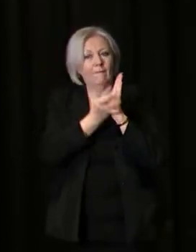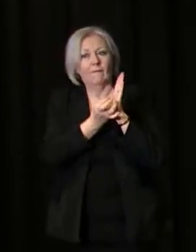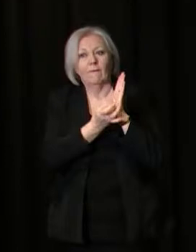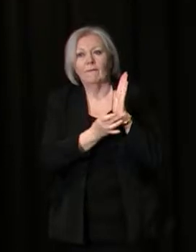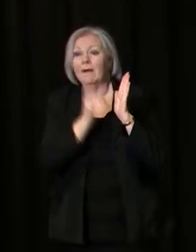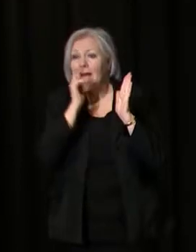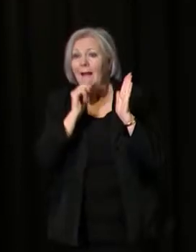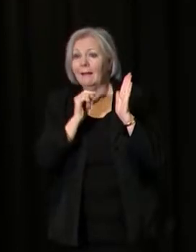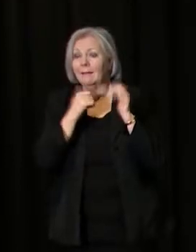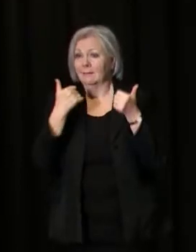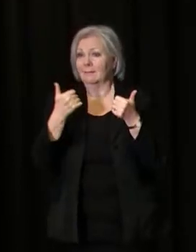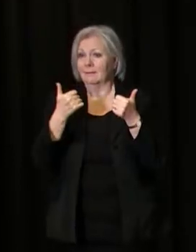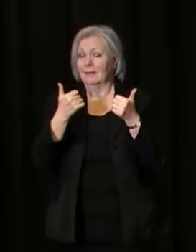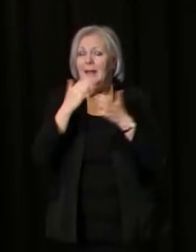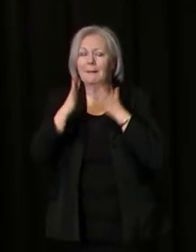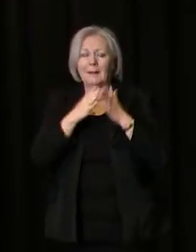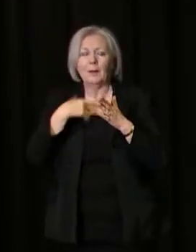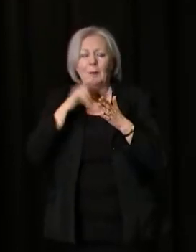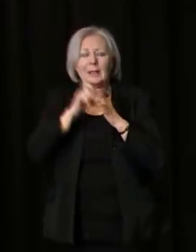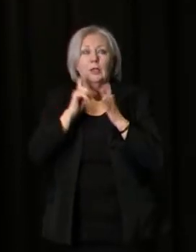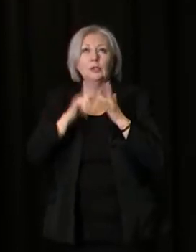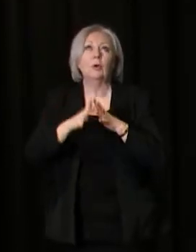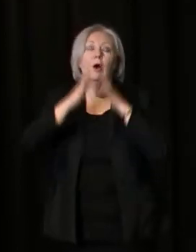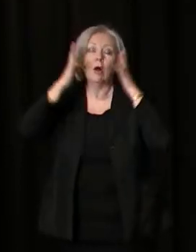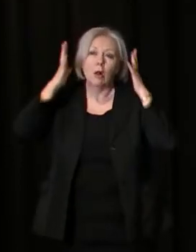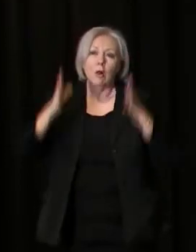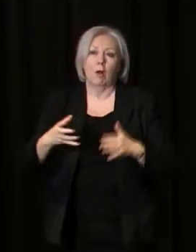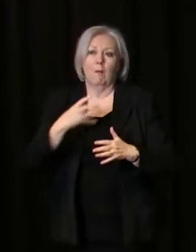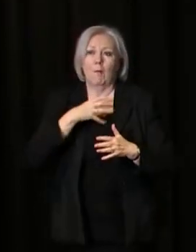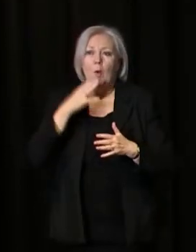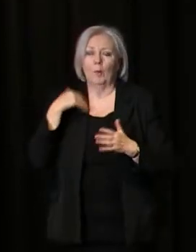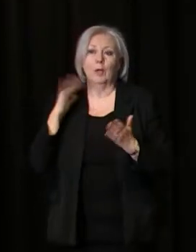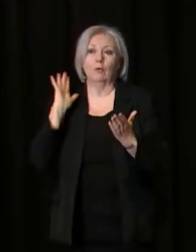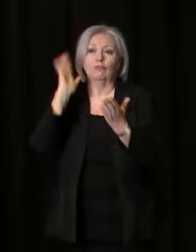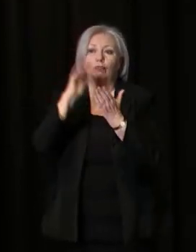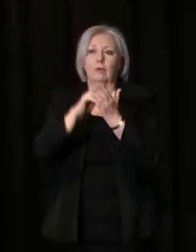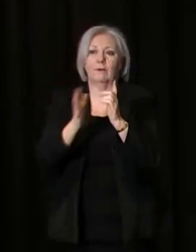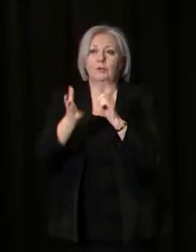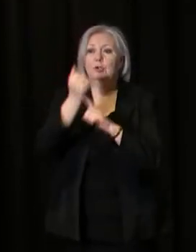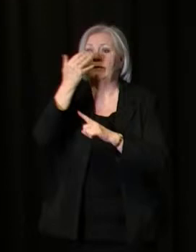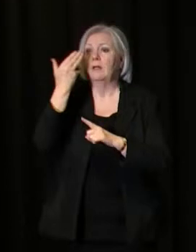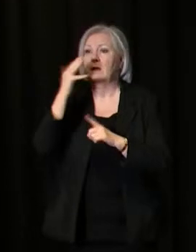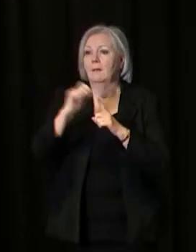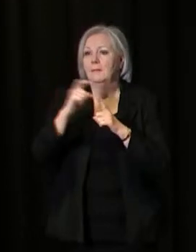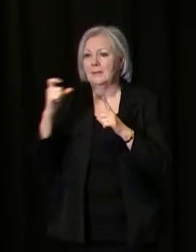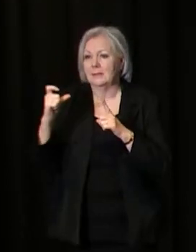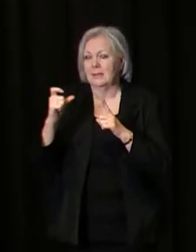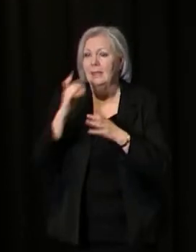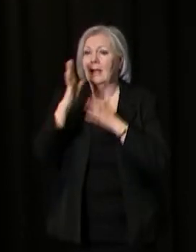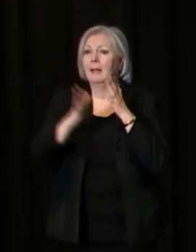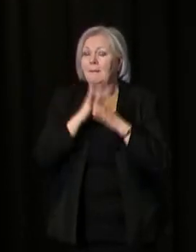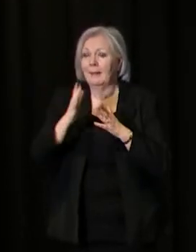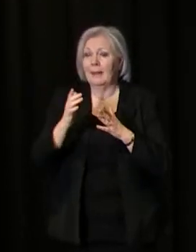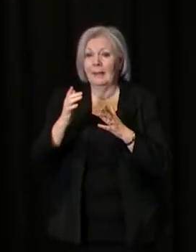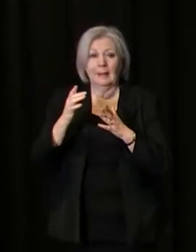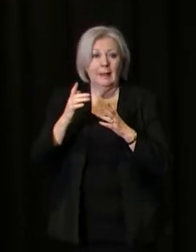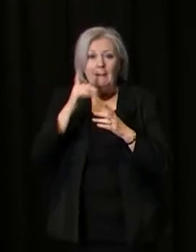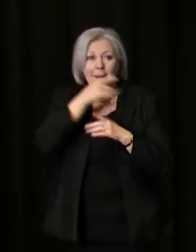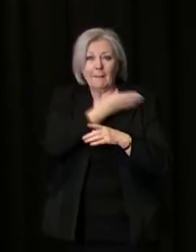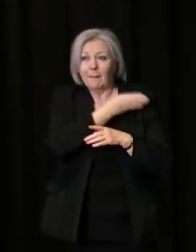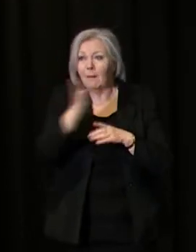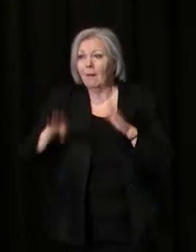That's why we can do so much at 90, because we've added in and we've made the vaccinated economy not only